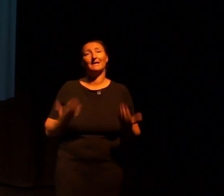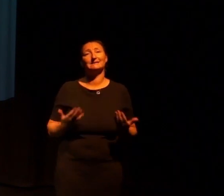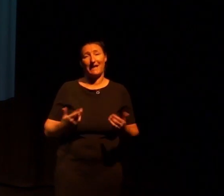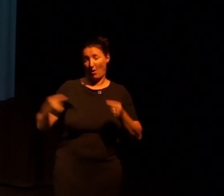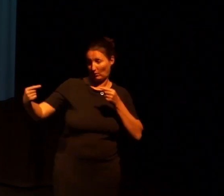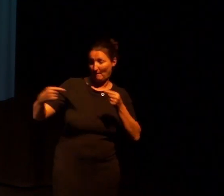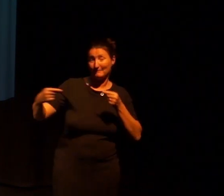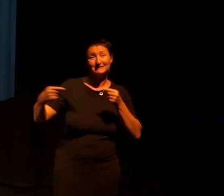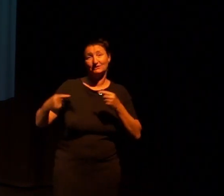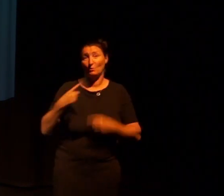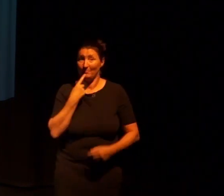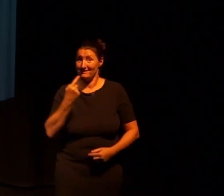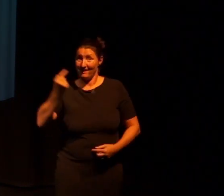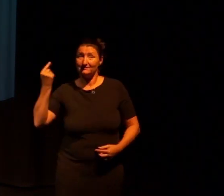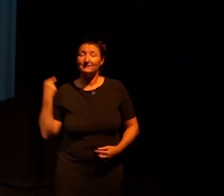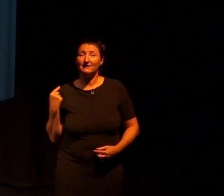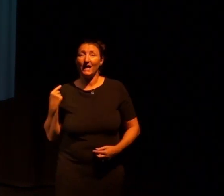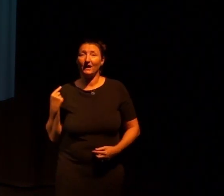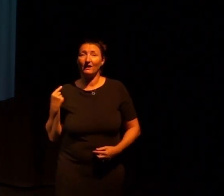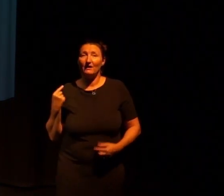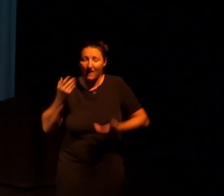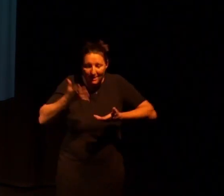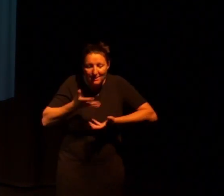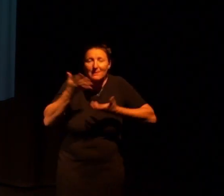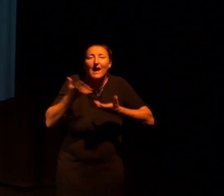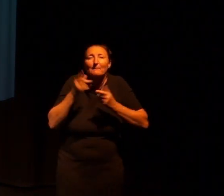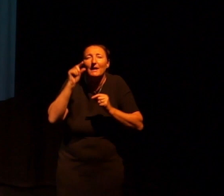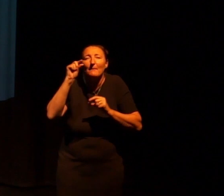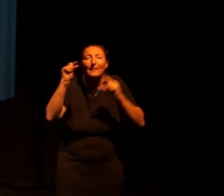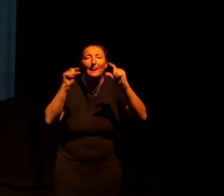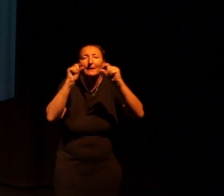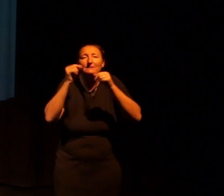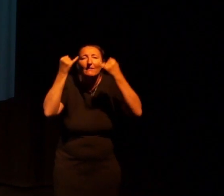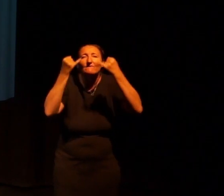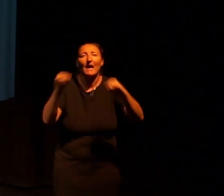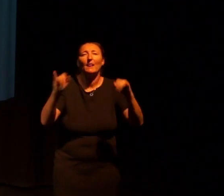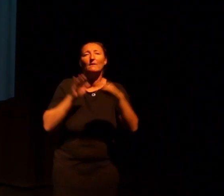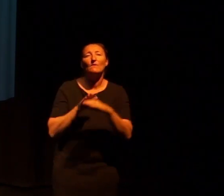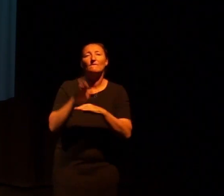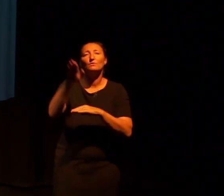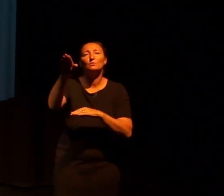with my yesterday and lapping up the little failures for the future.